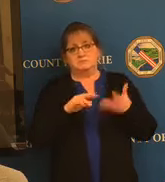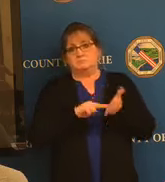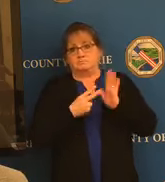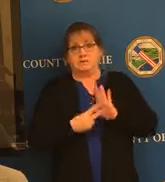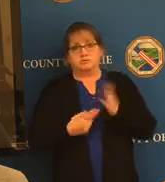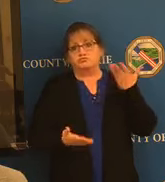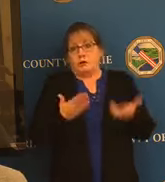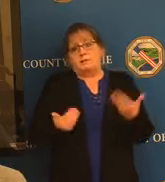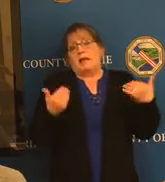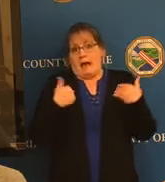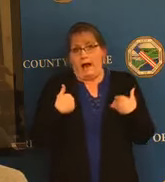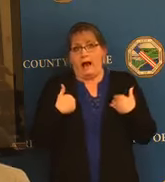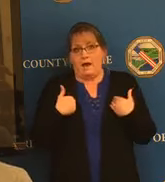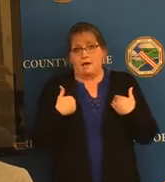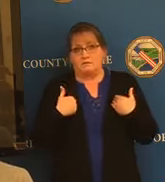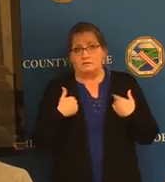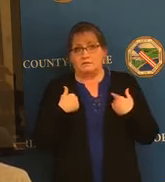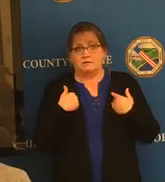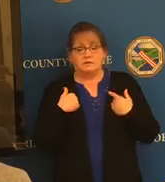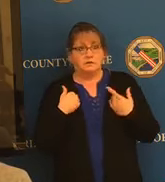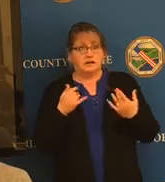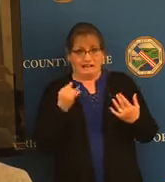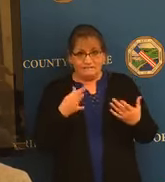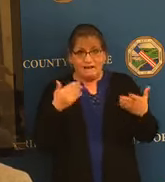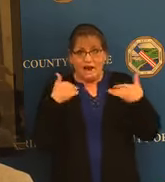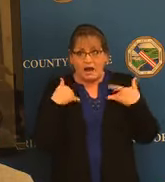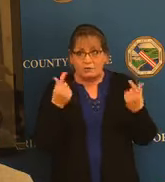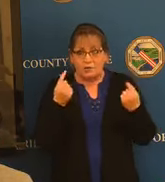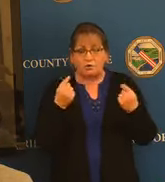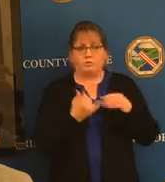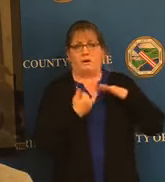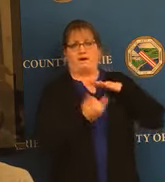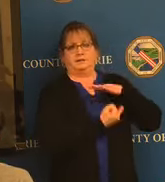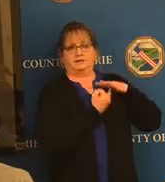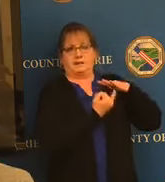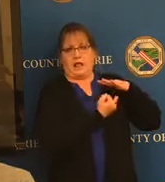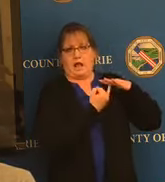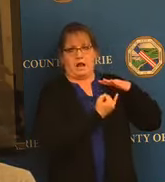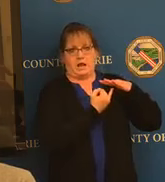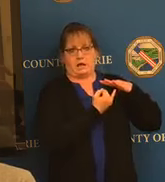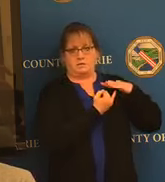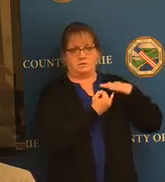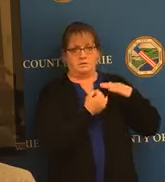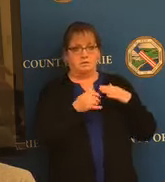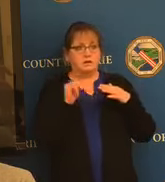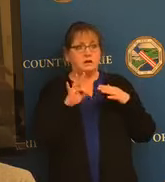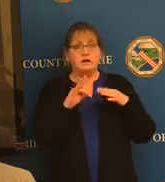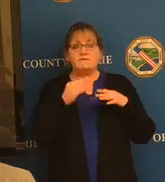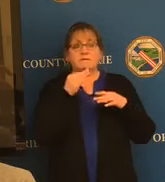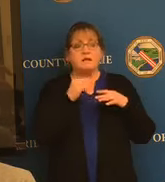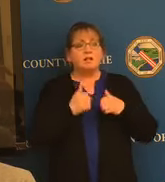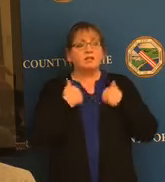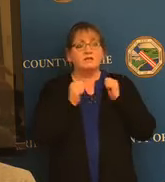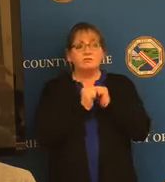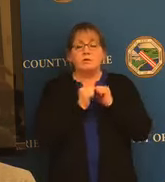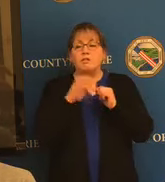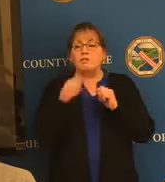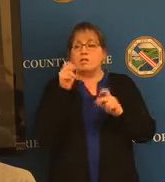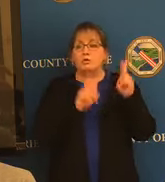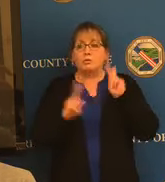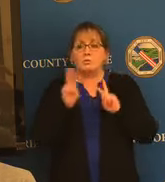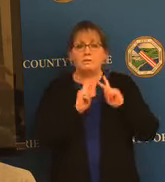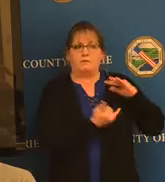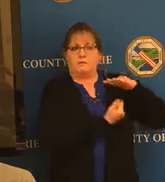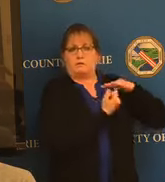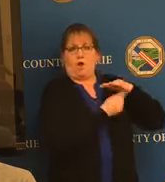COVID-19. So what we would want you to do is isolate yourself from the rest of the people in your household and from the rest of the people in your